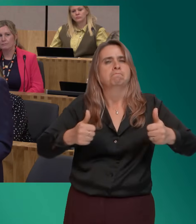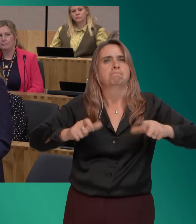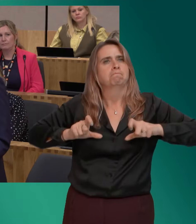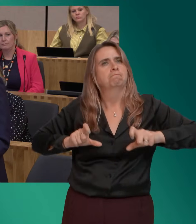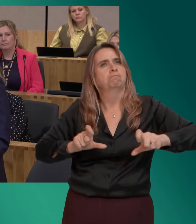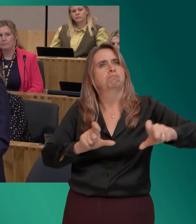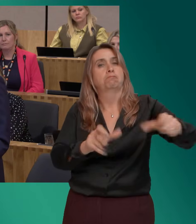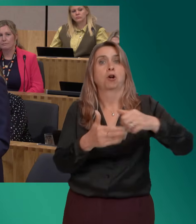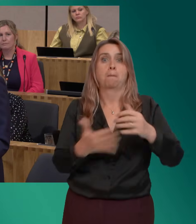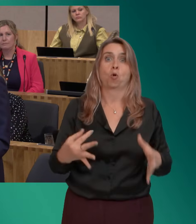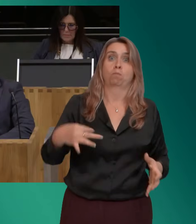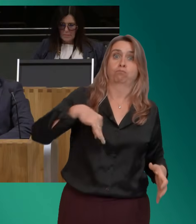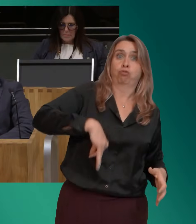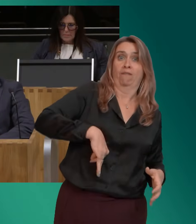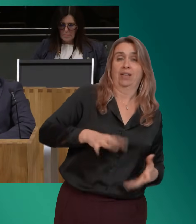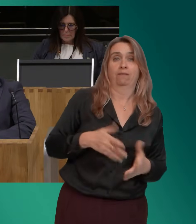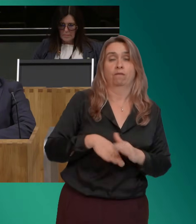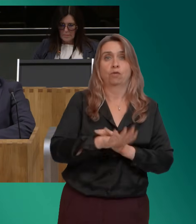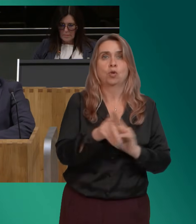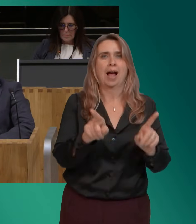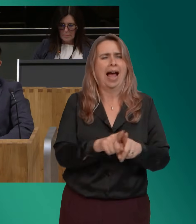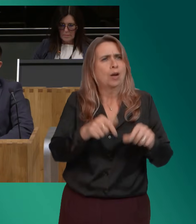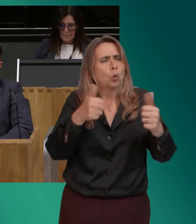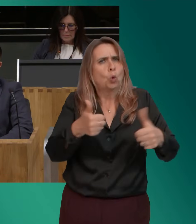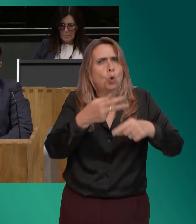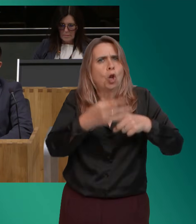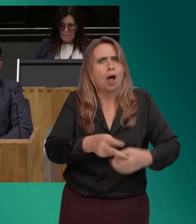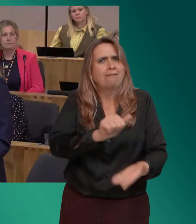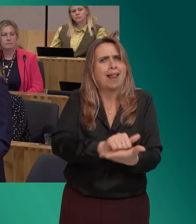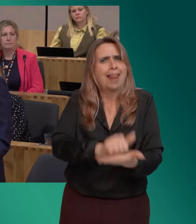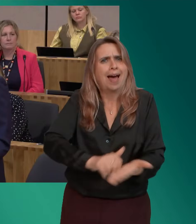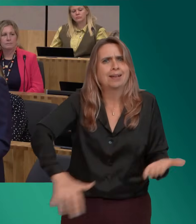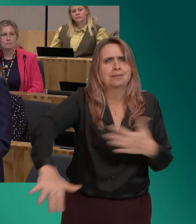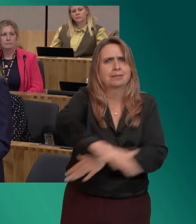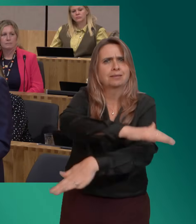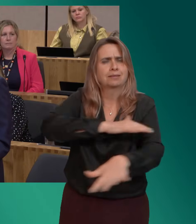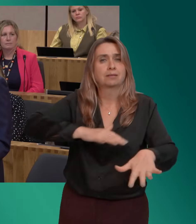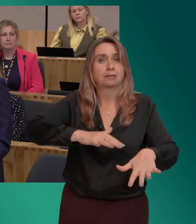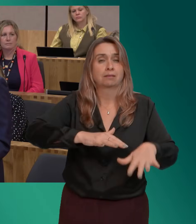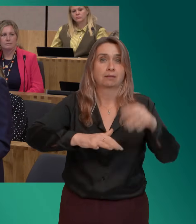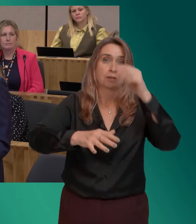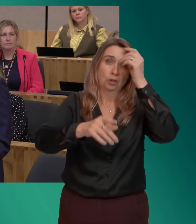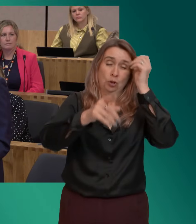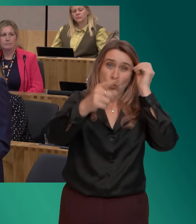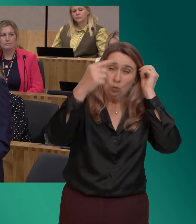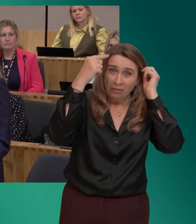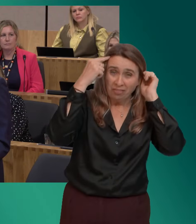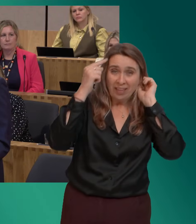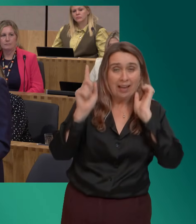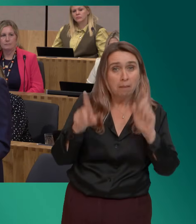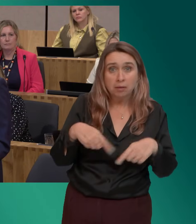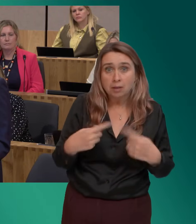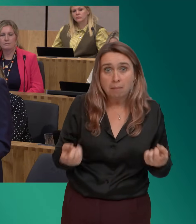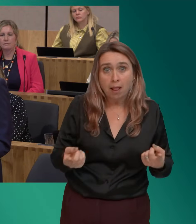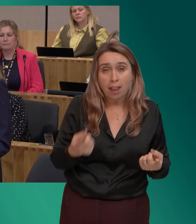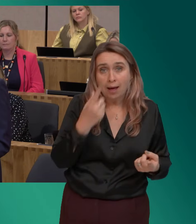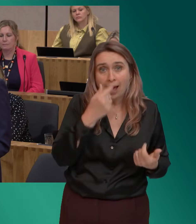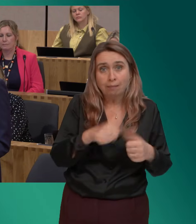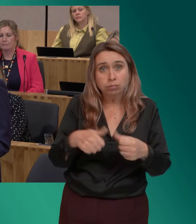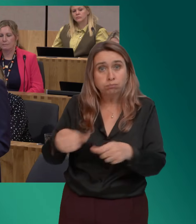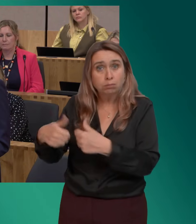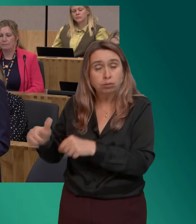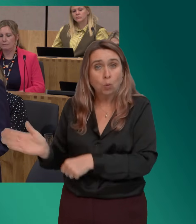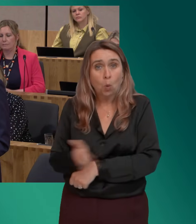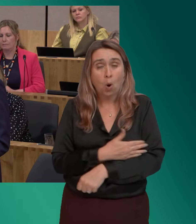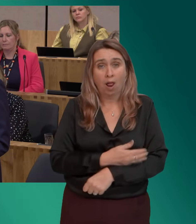and more environmentally sustainable. Now the member might believe that that's not possible, but I'm afraid